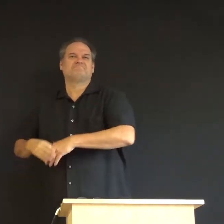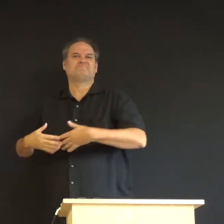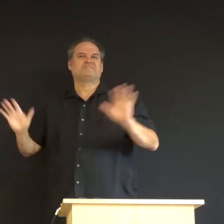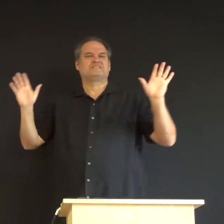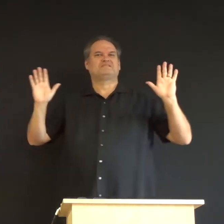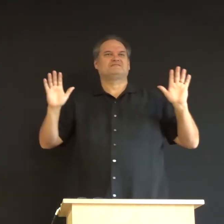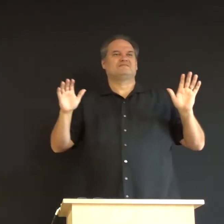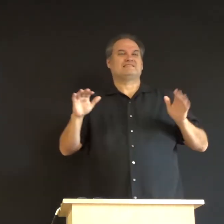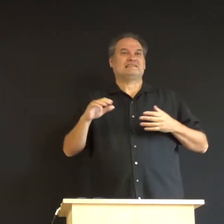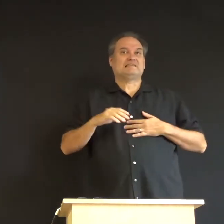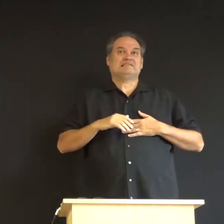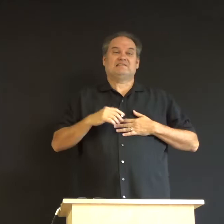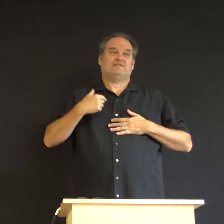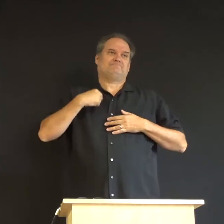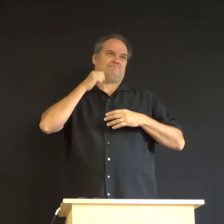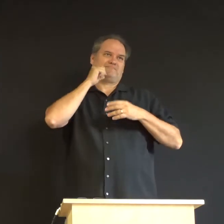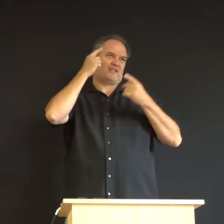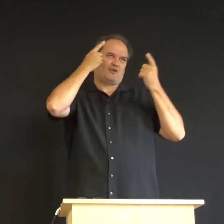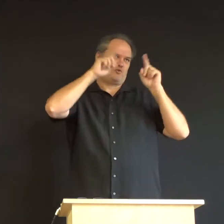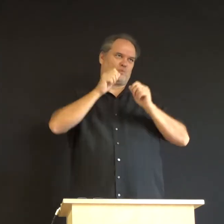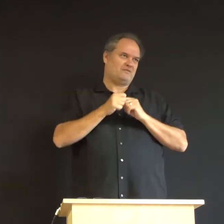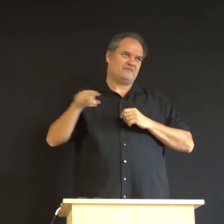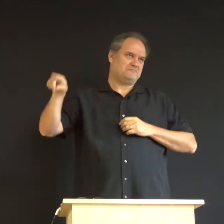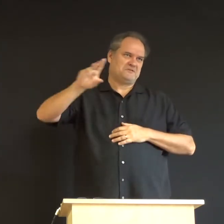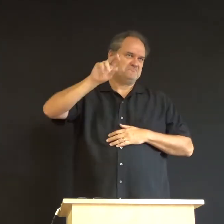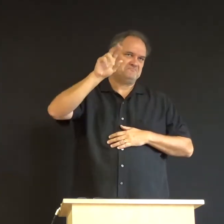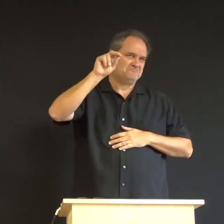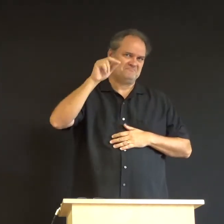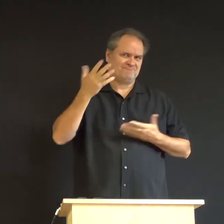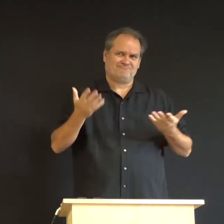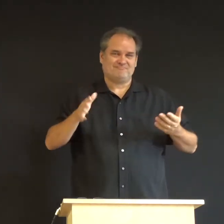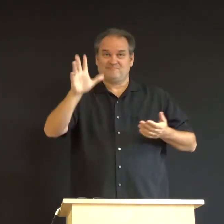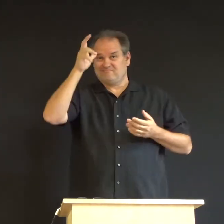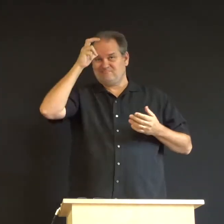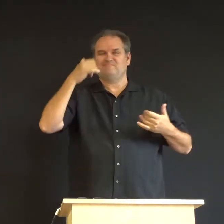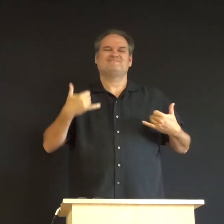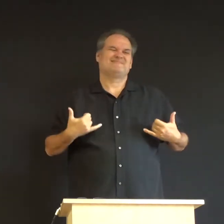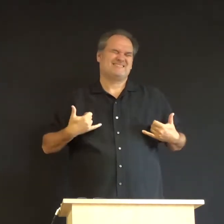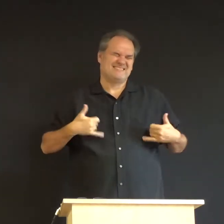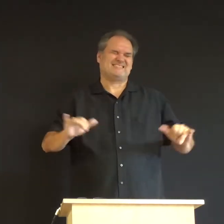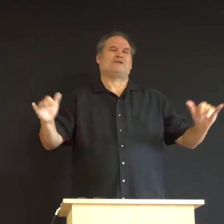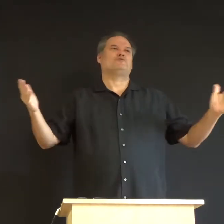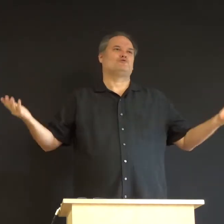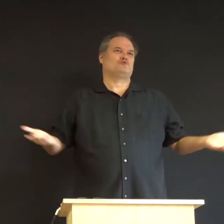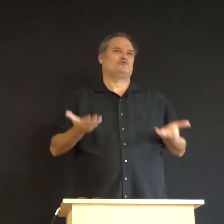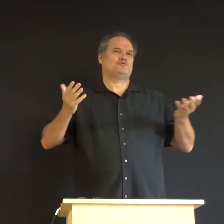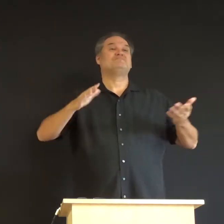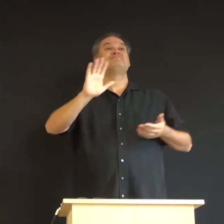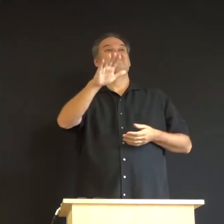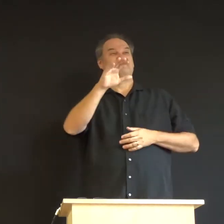with canon. But I don't agree with that, no. There are still demons here today.